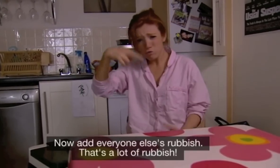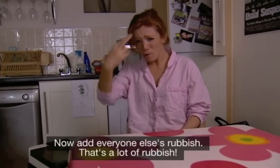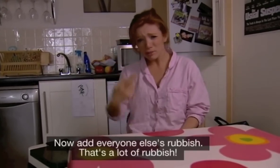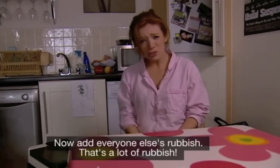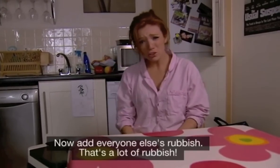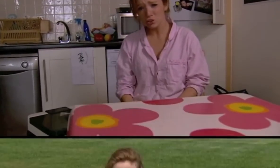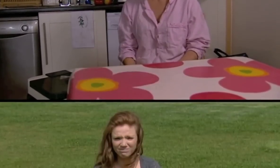rubbish.